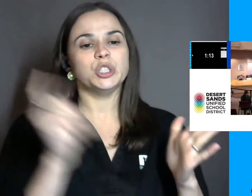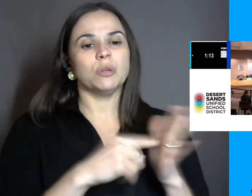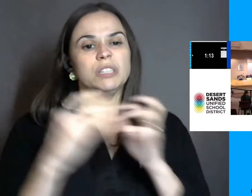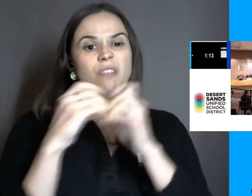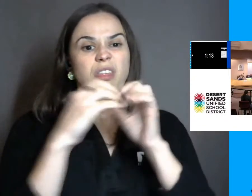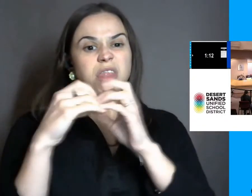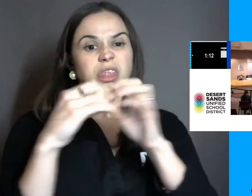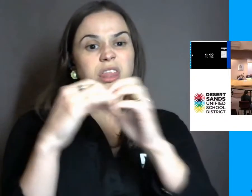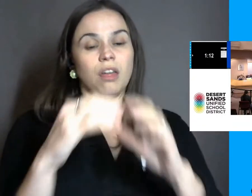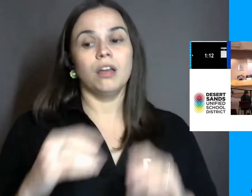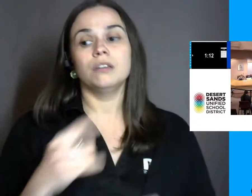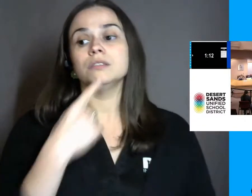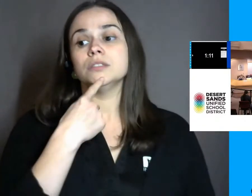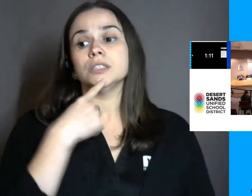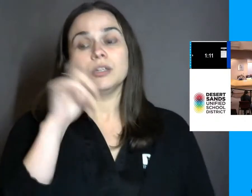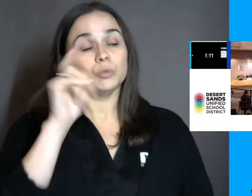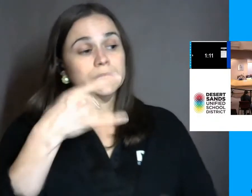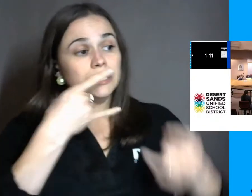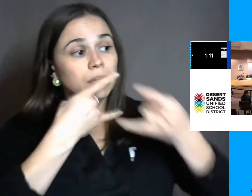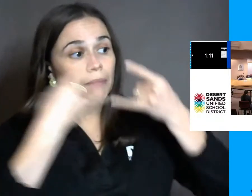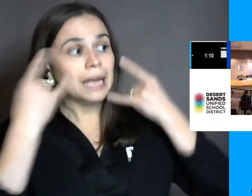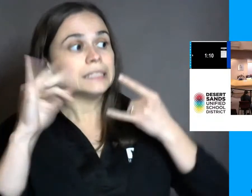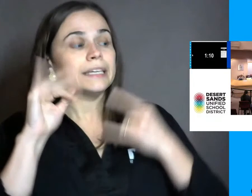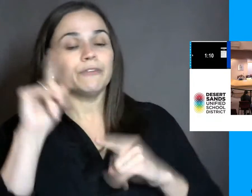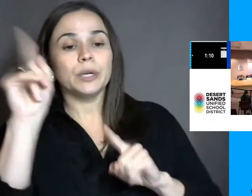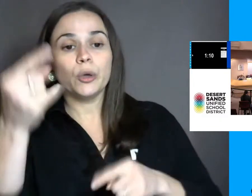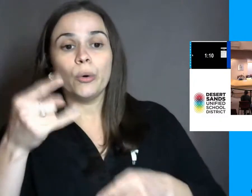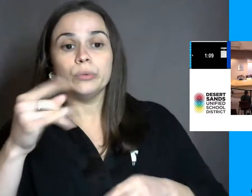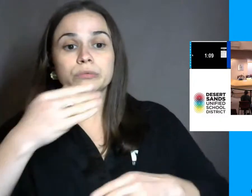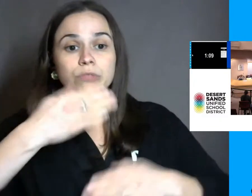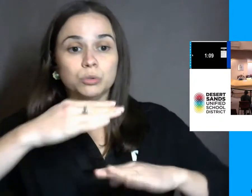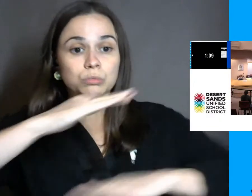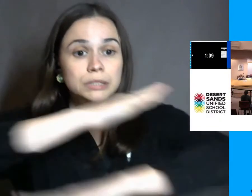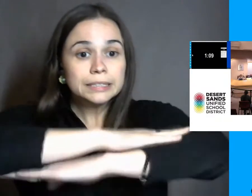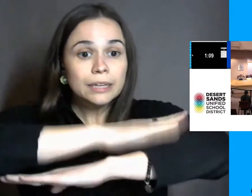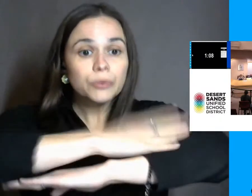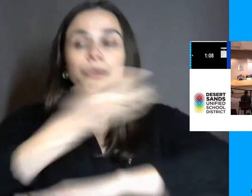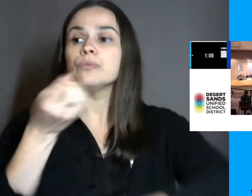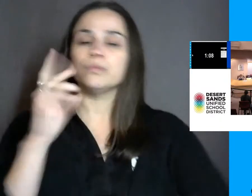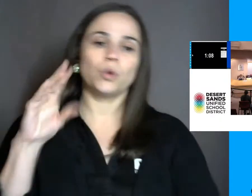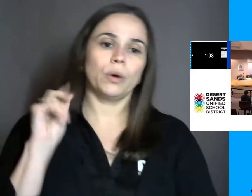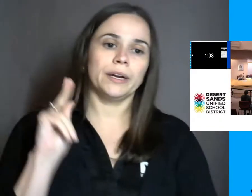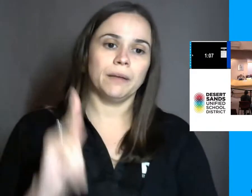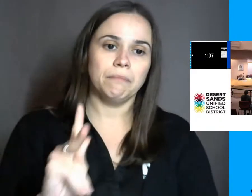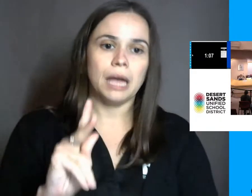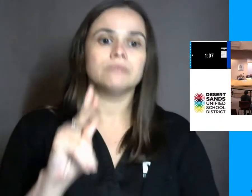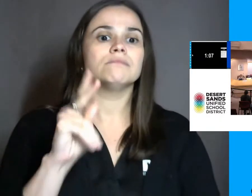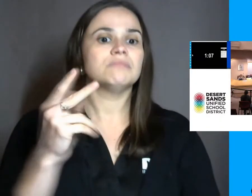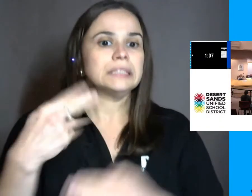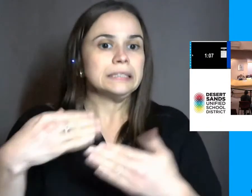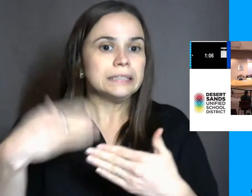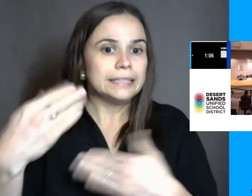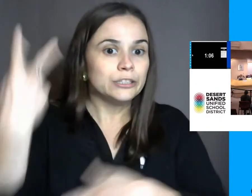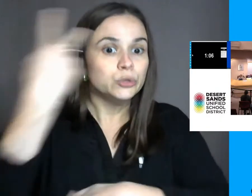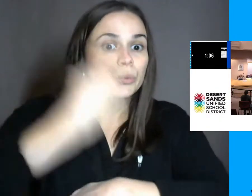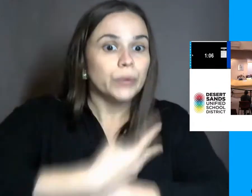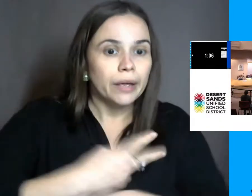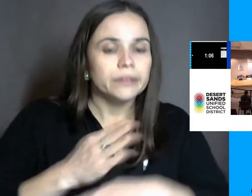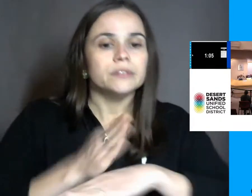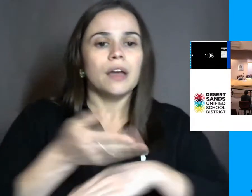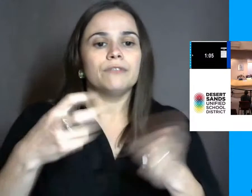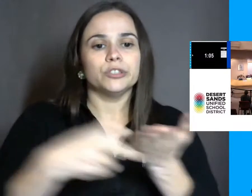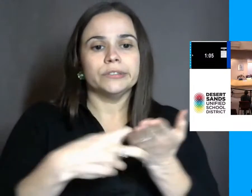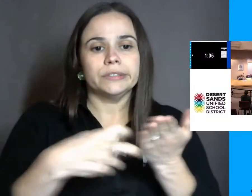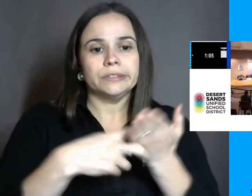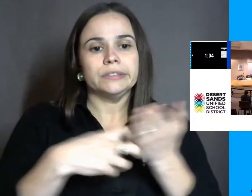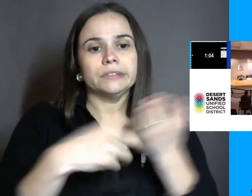only had to wear a mask if we went to the counter, or we can come back in the next 2 days to turn in our tickets after the mandate is lifted. We both kind of